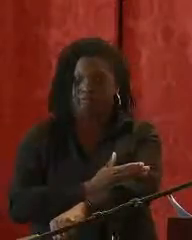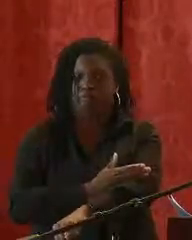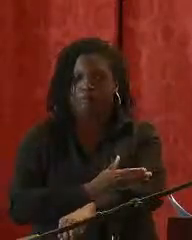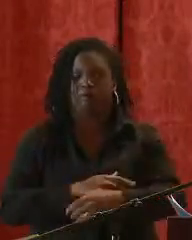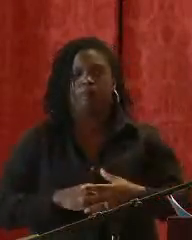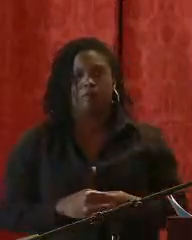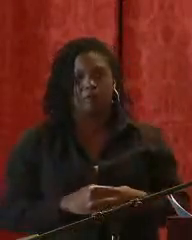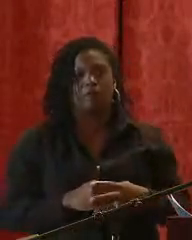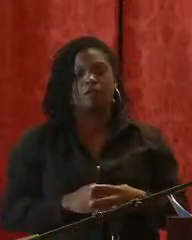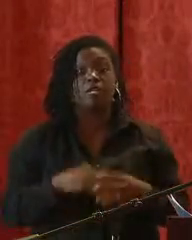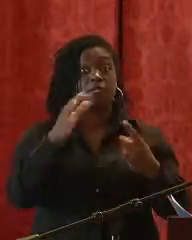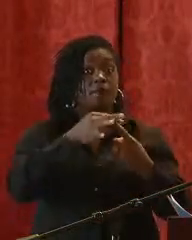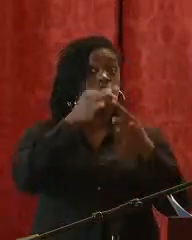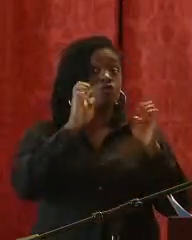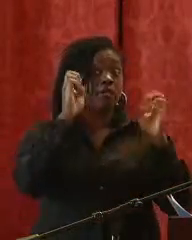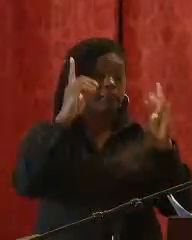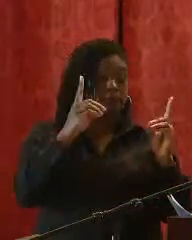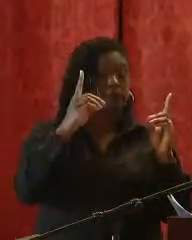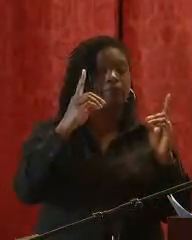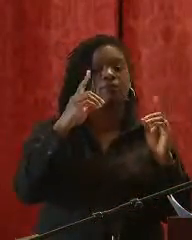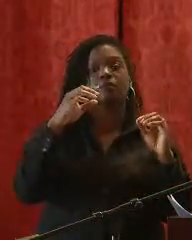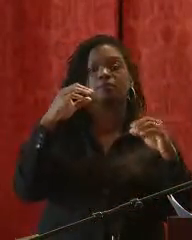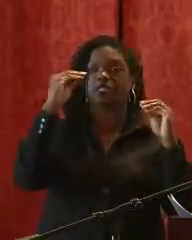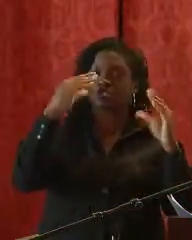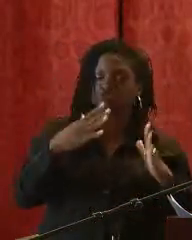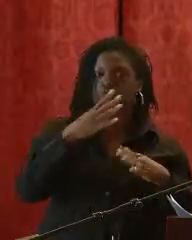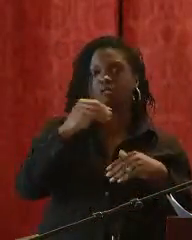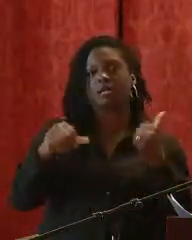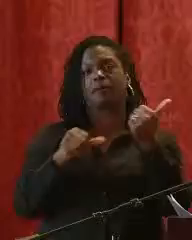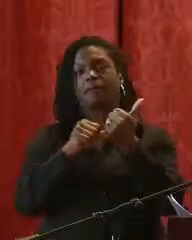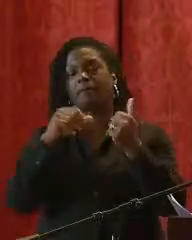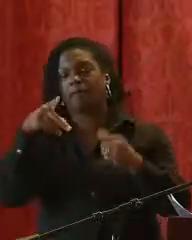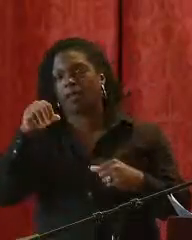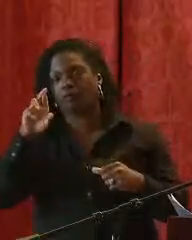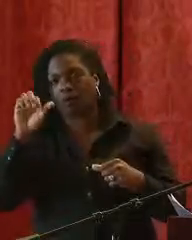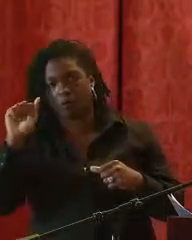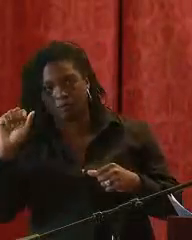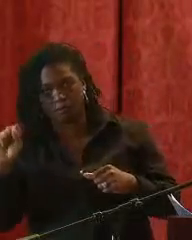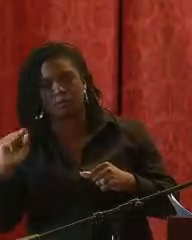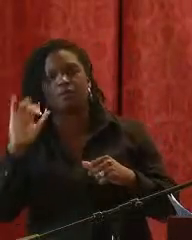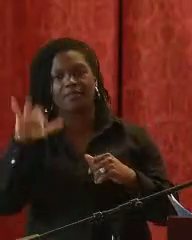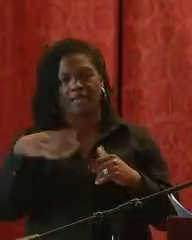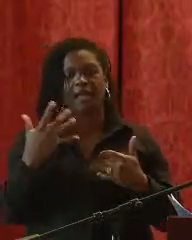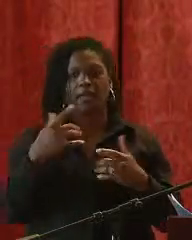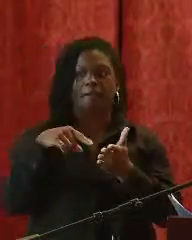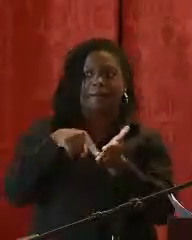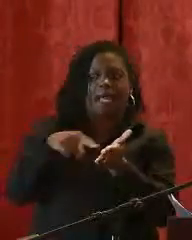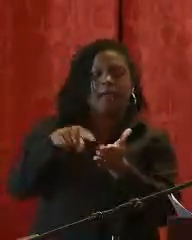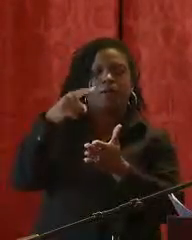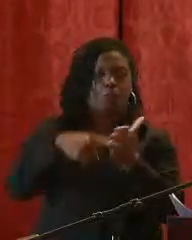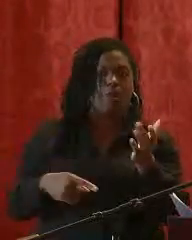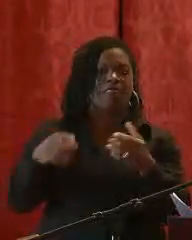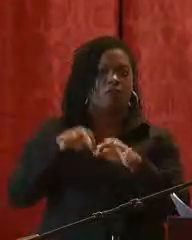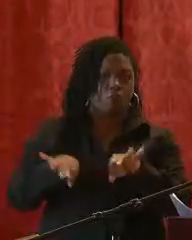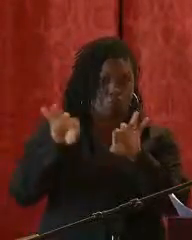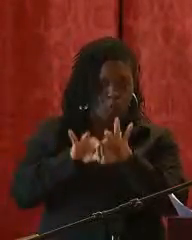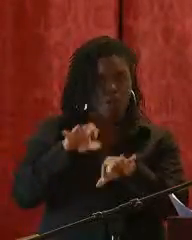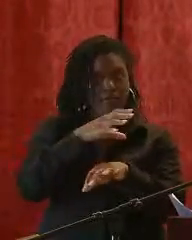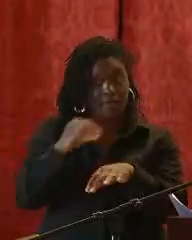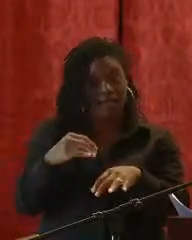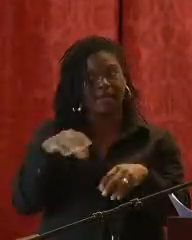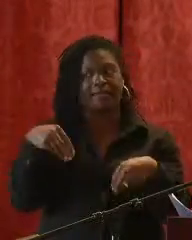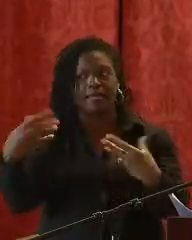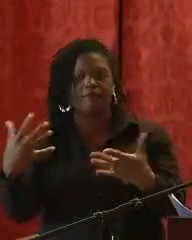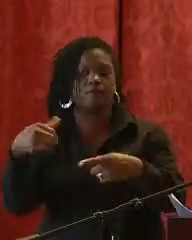special ed teachers and paras, including paying them what they are worth and giving them the training and the supplies